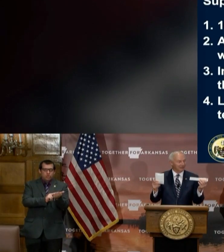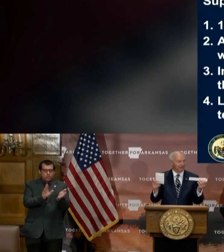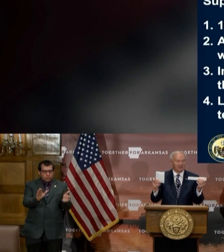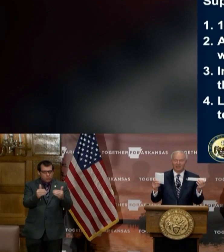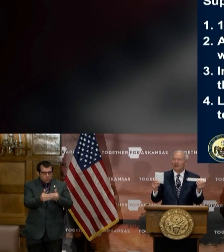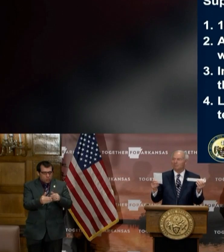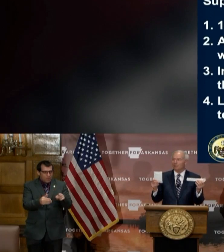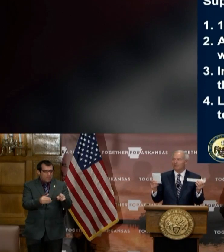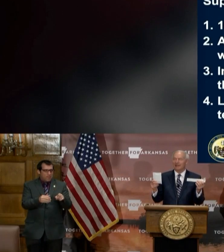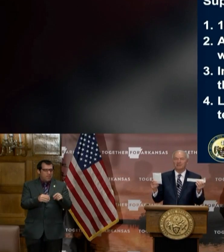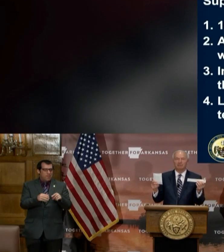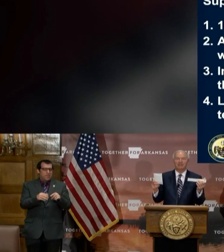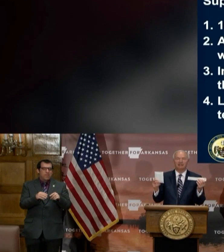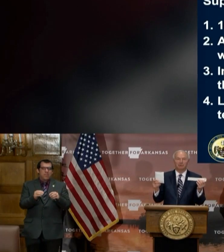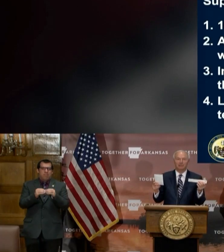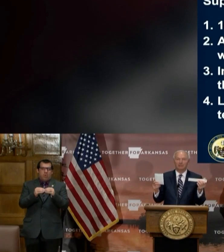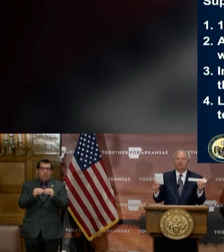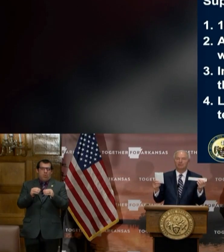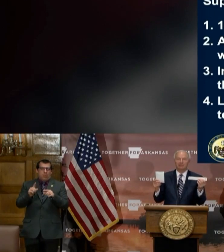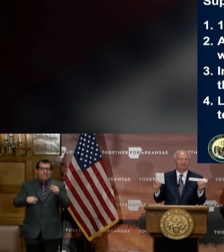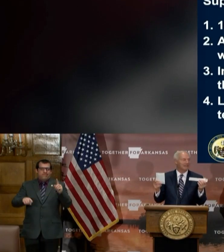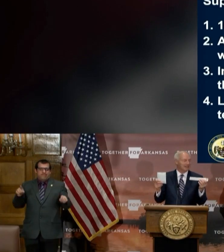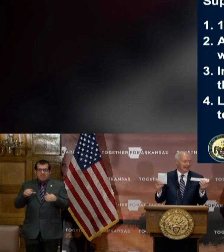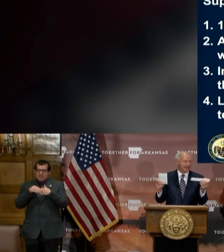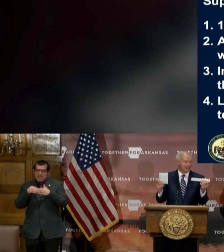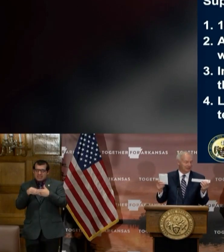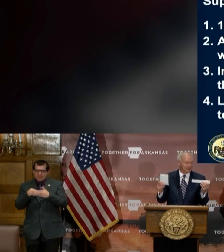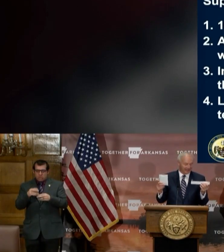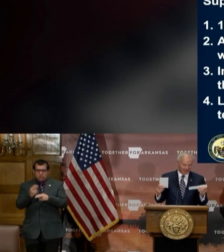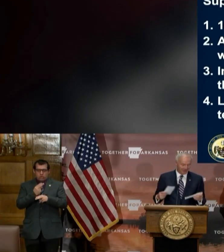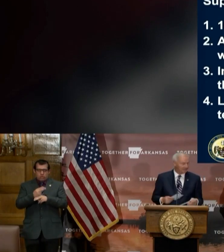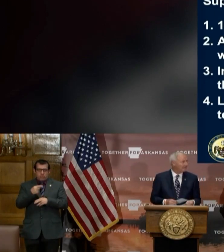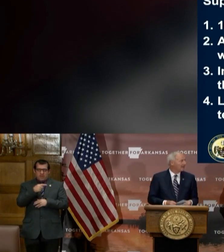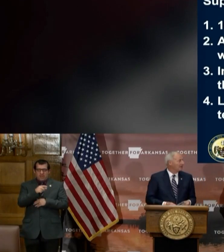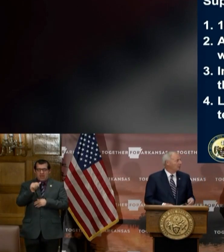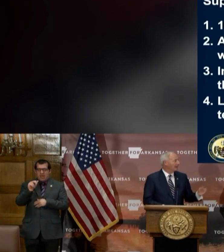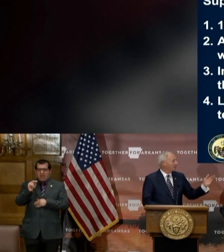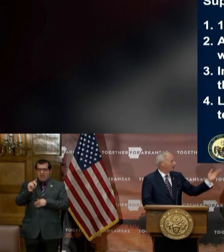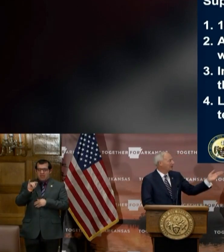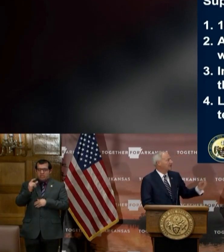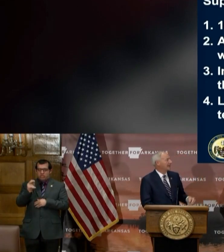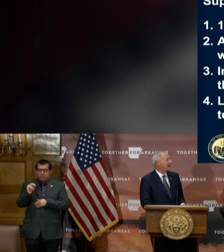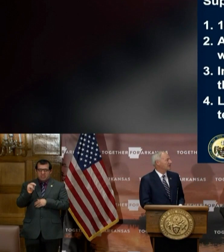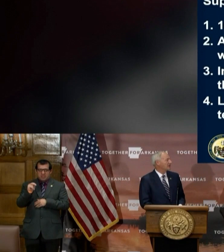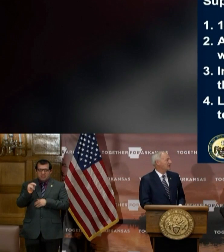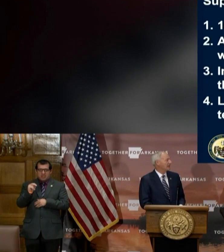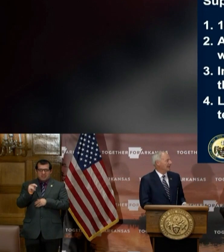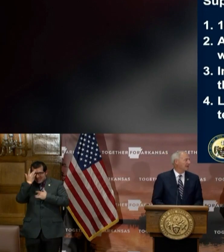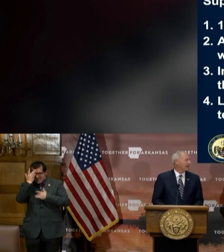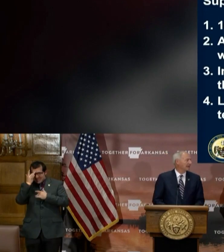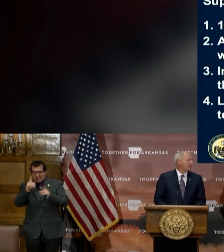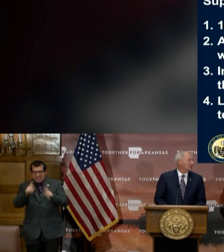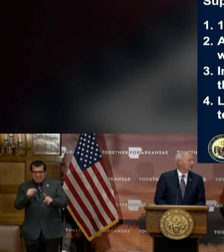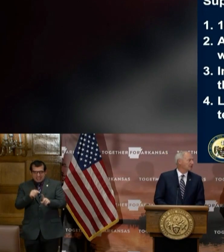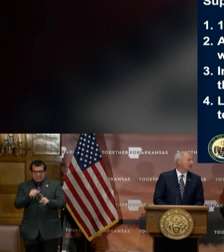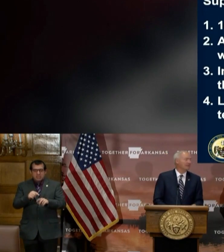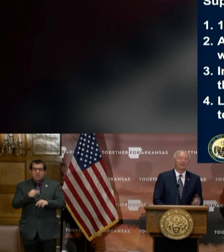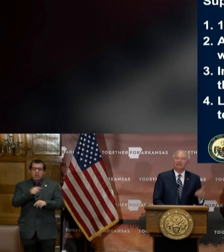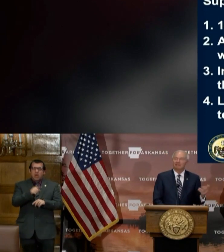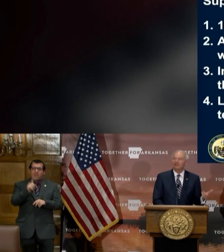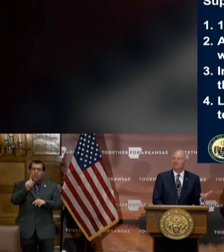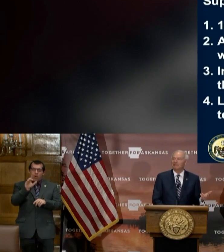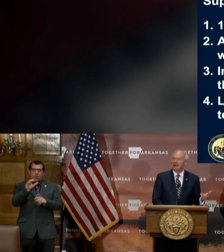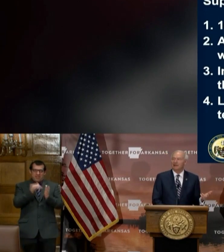And so there's a lot more flexibility with the use of these antigen tests. We have 100,000 in hand, and we're going to